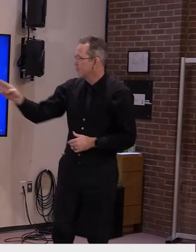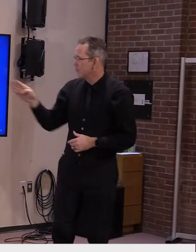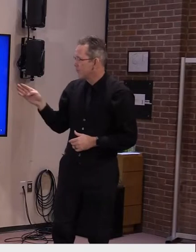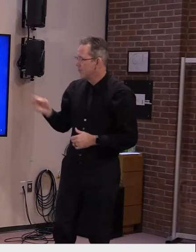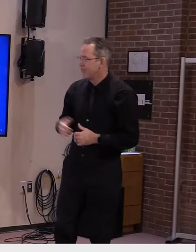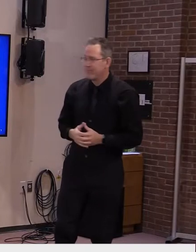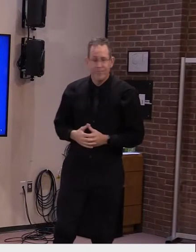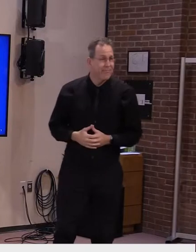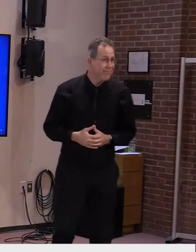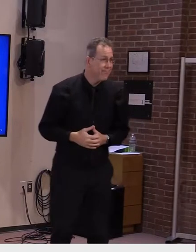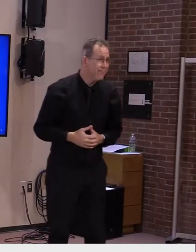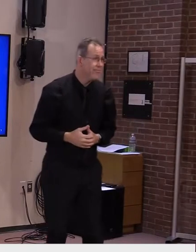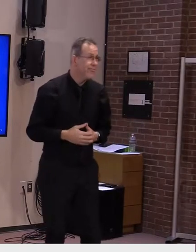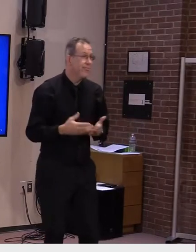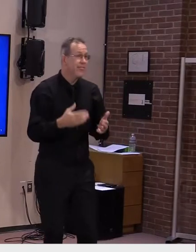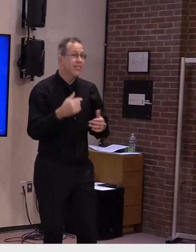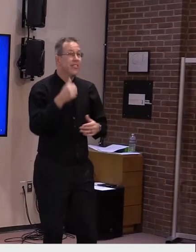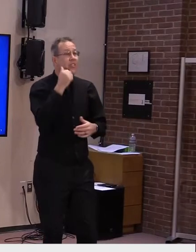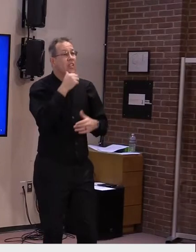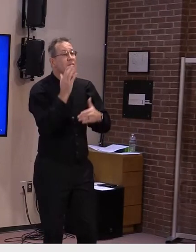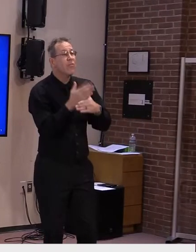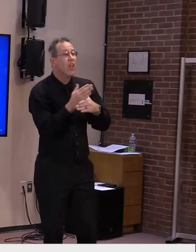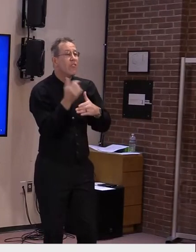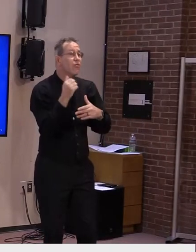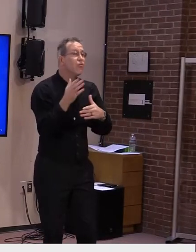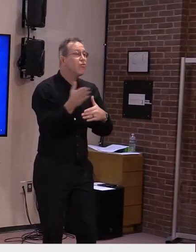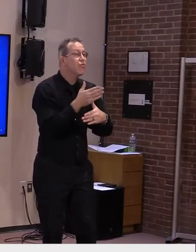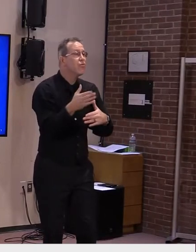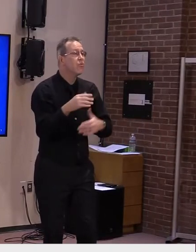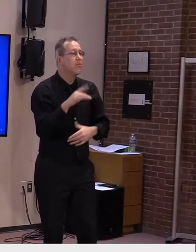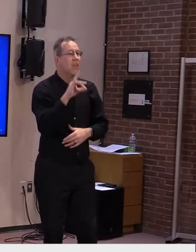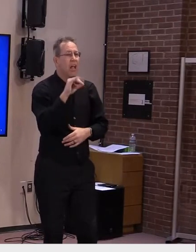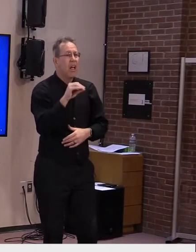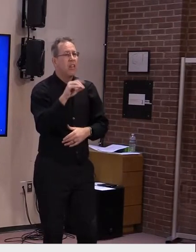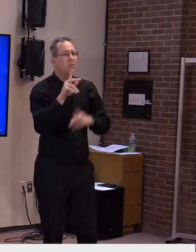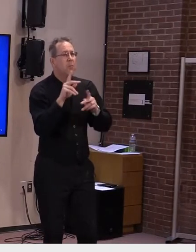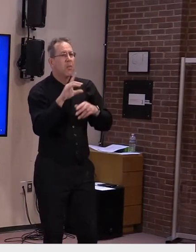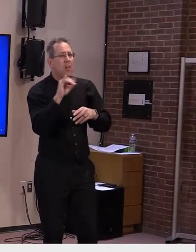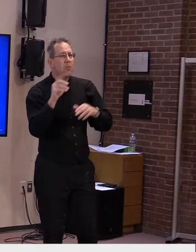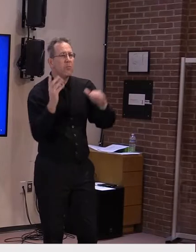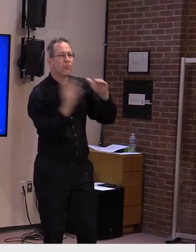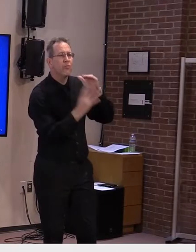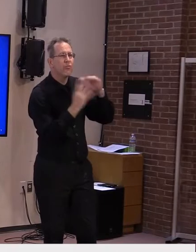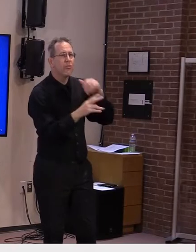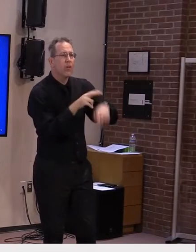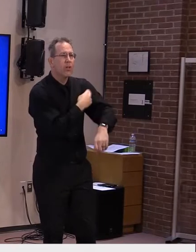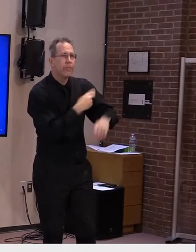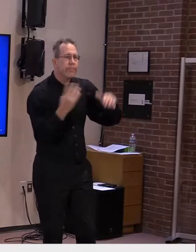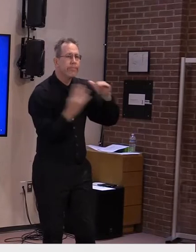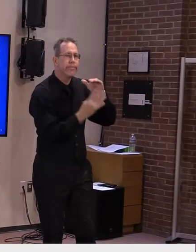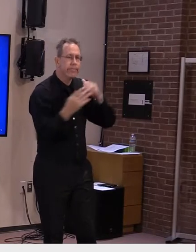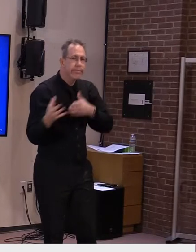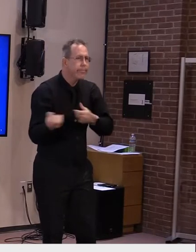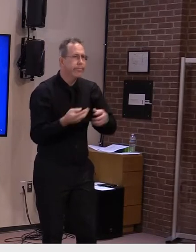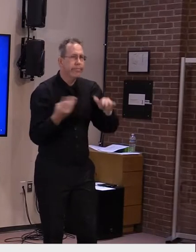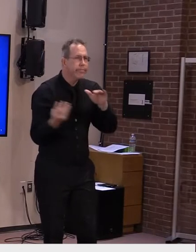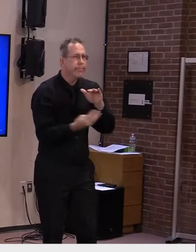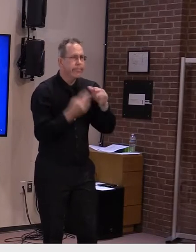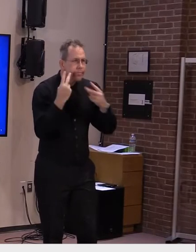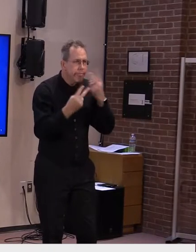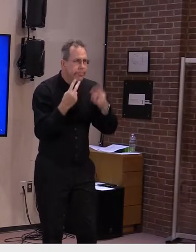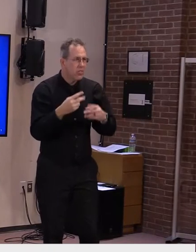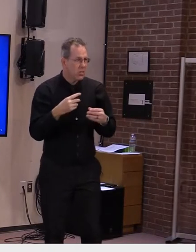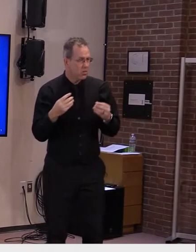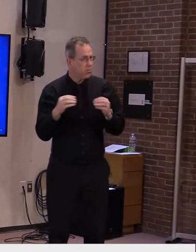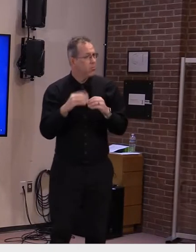higher than obviously we've seen before, and that is trending up. So as the governor said, all the more important to take those preventative measures now.